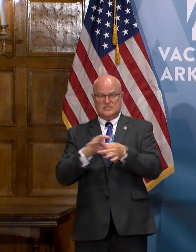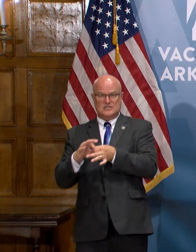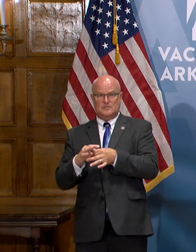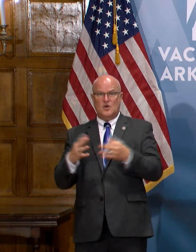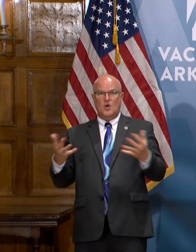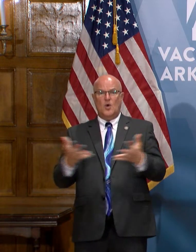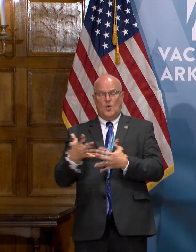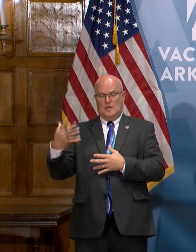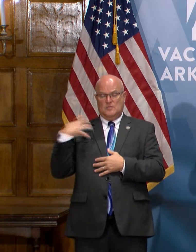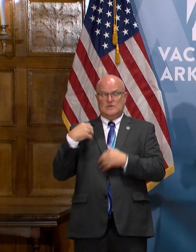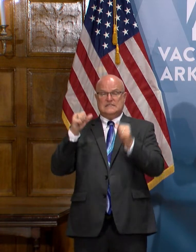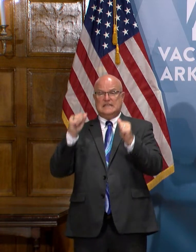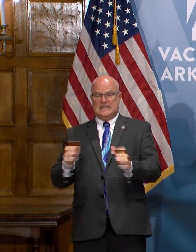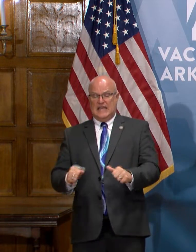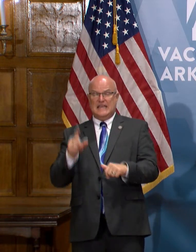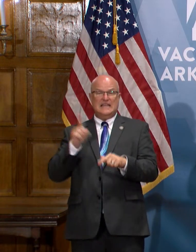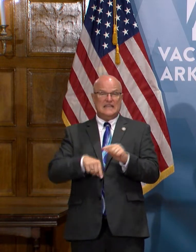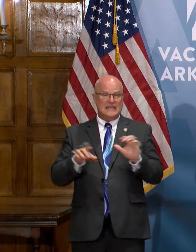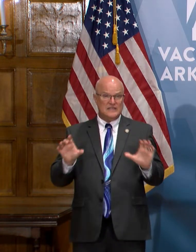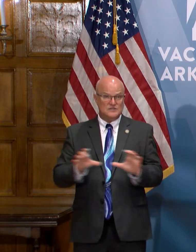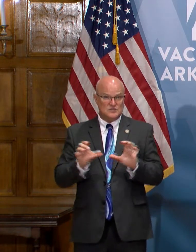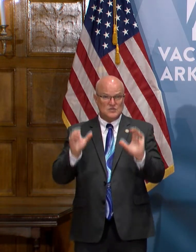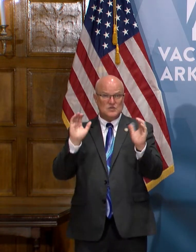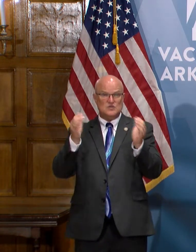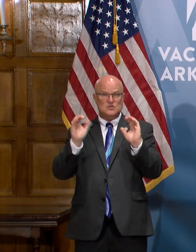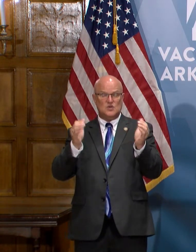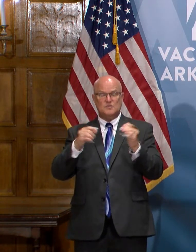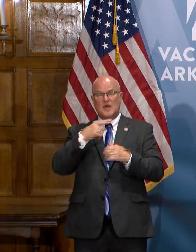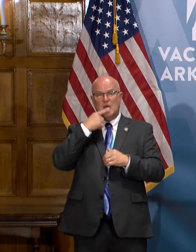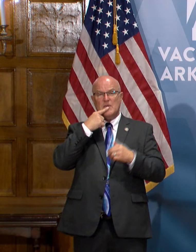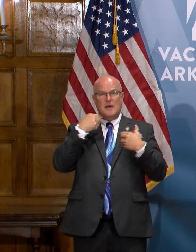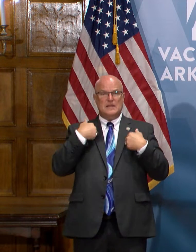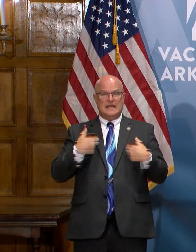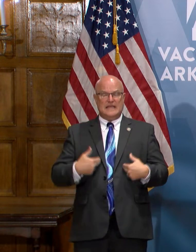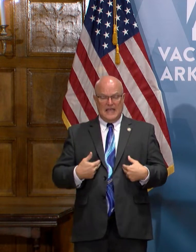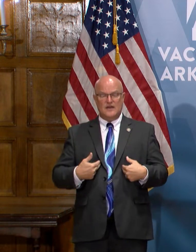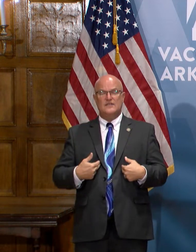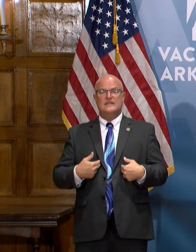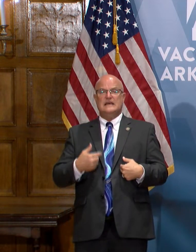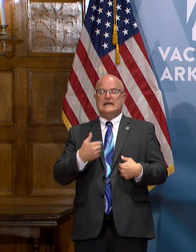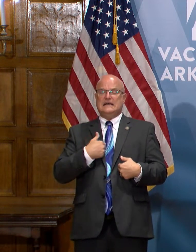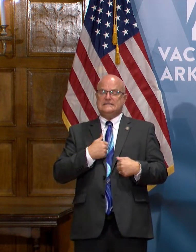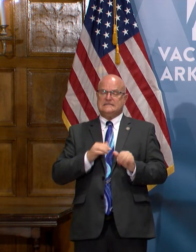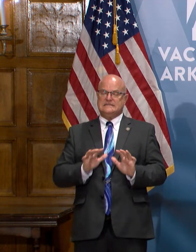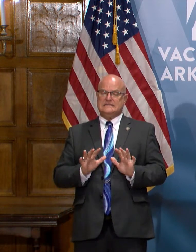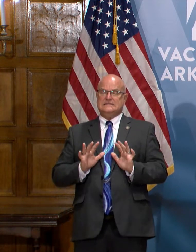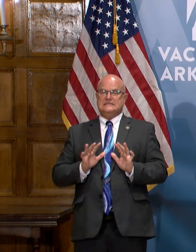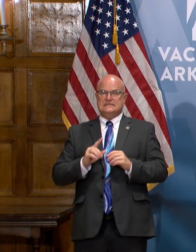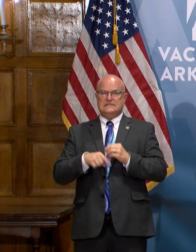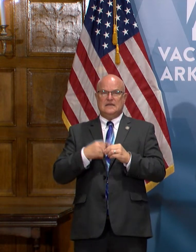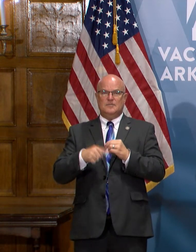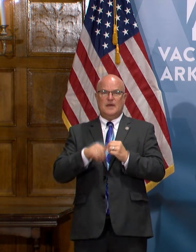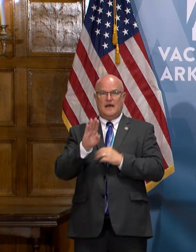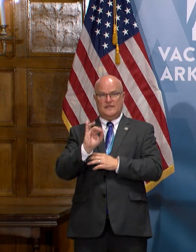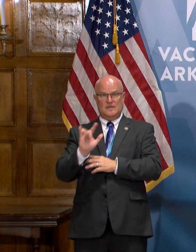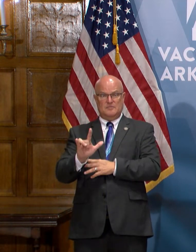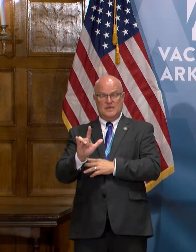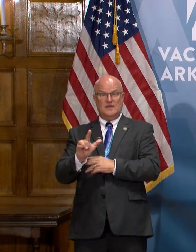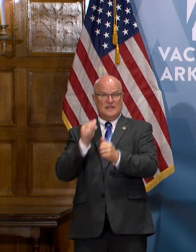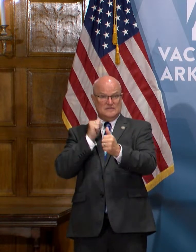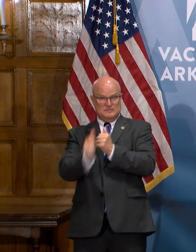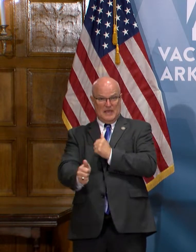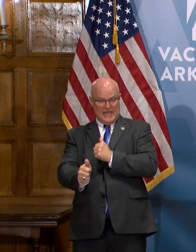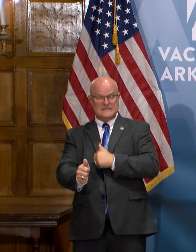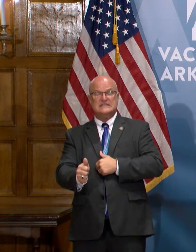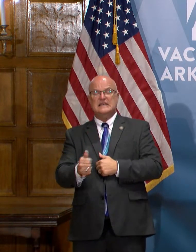employers can and cannot do in terms of the public health. So I have reservations about the bill that was